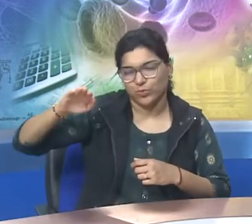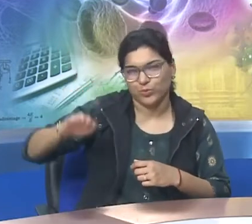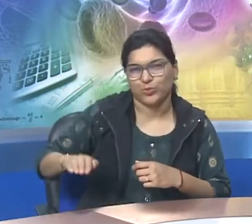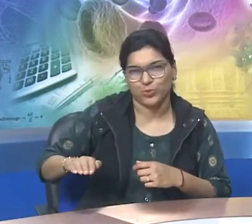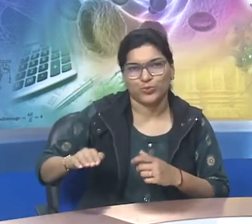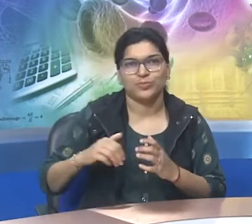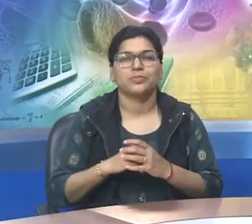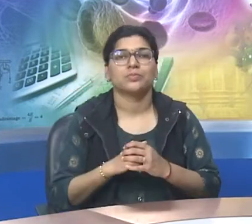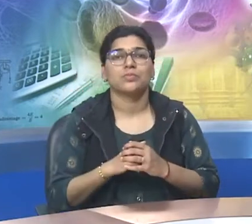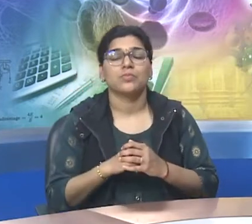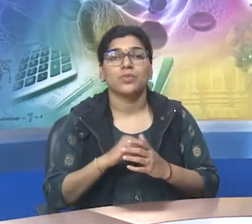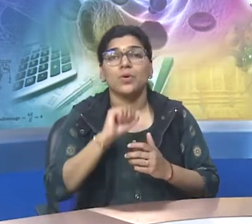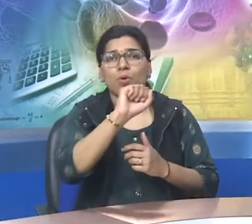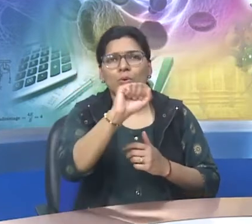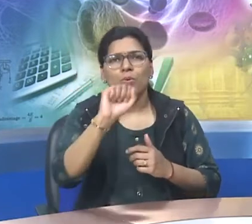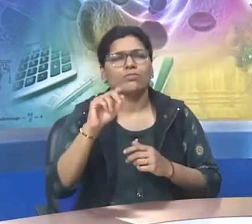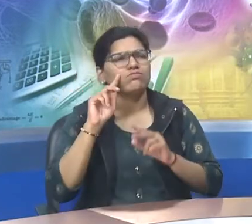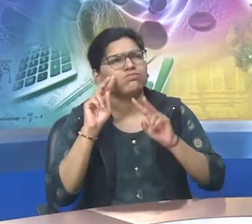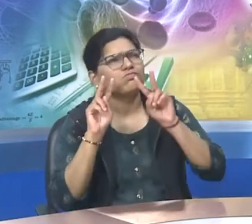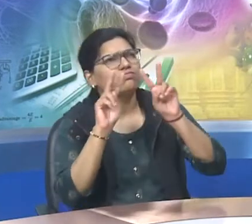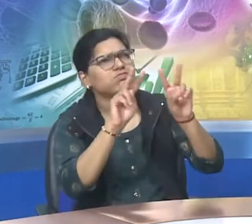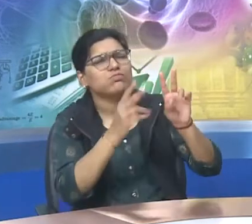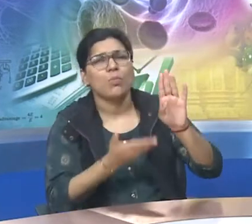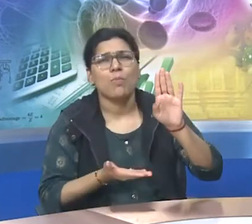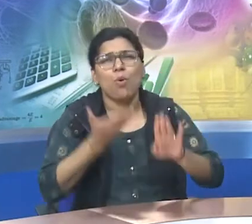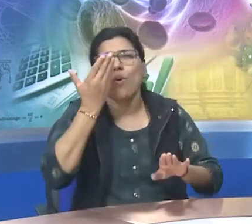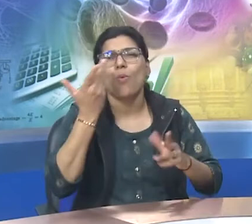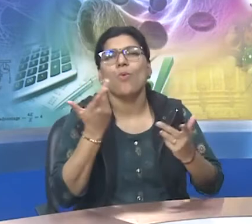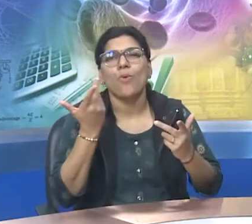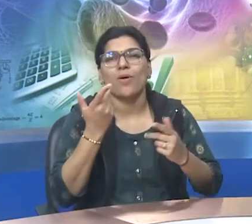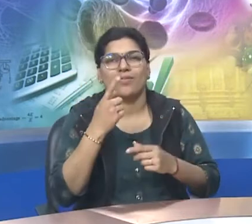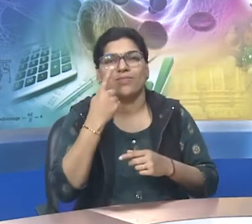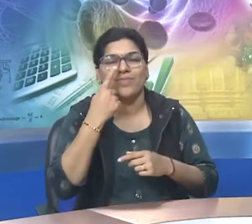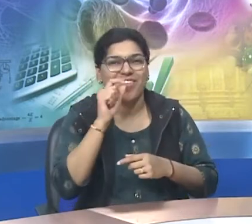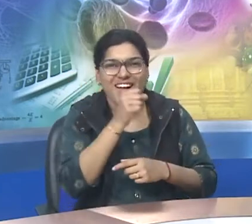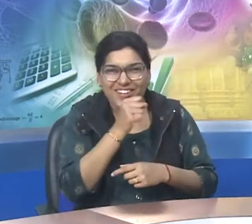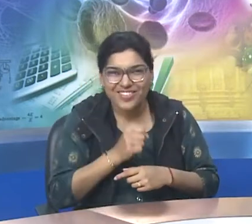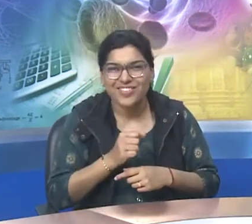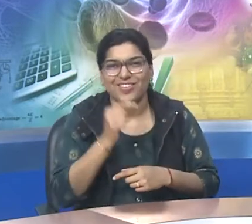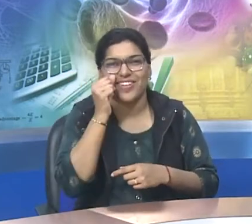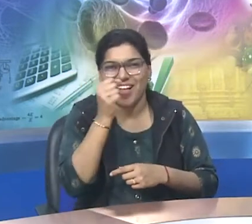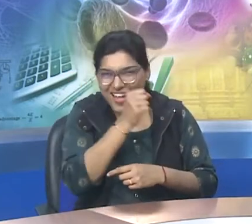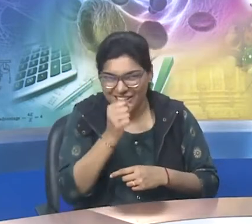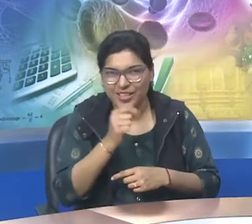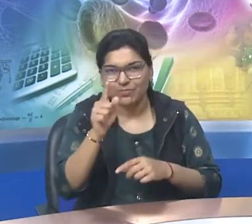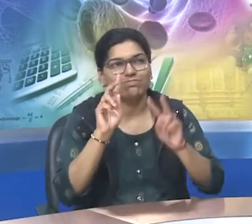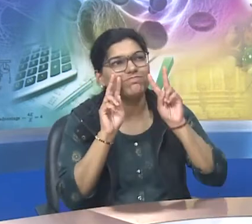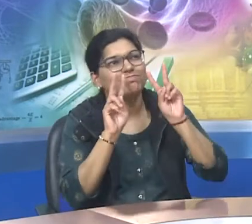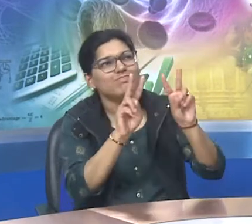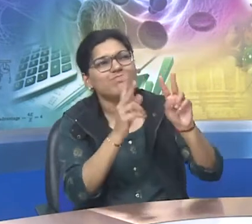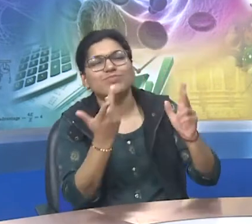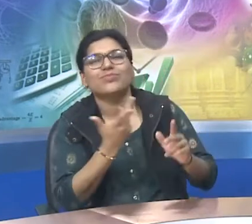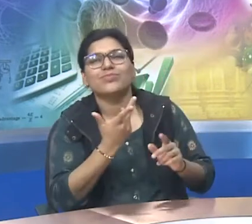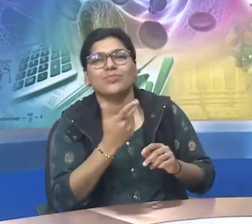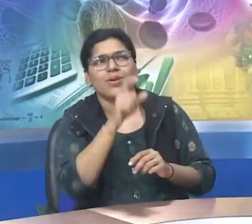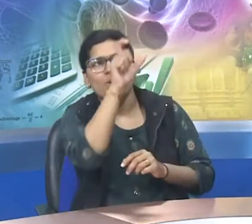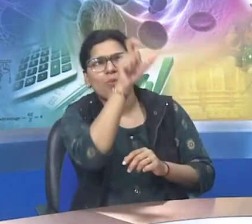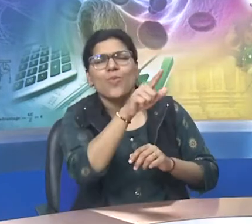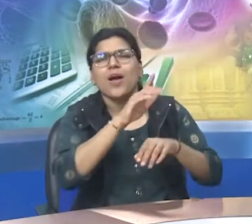Do you all remember what are the things your grandmother did for you